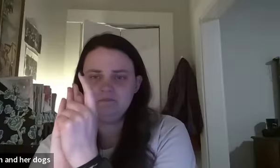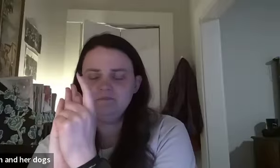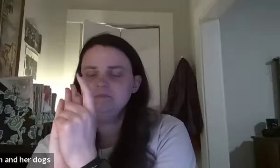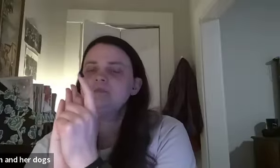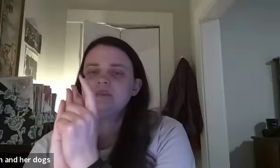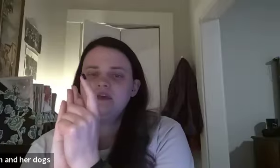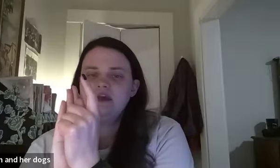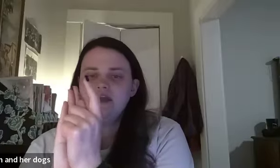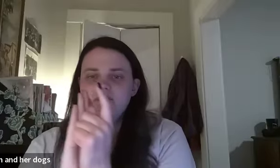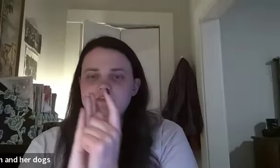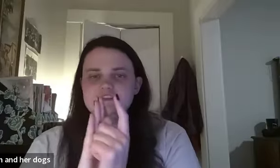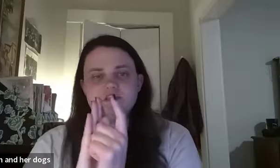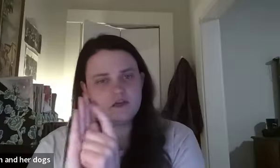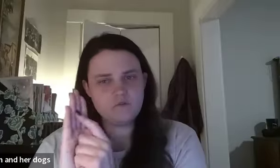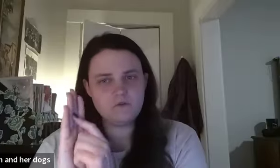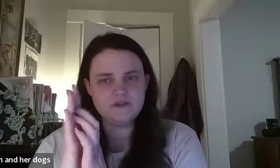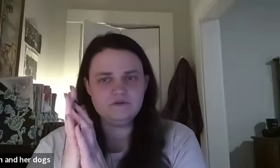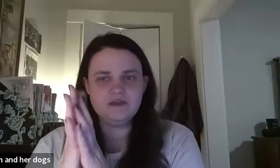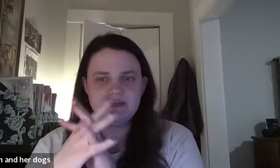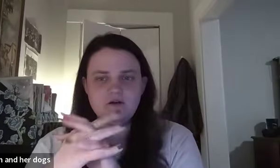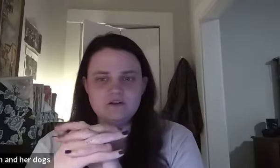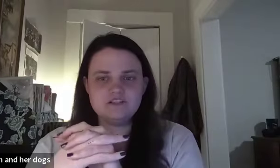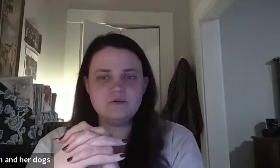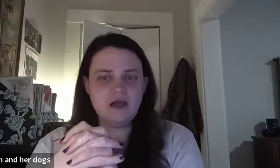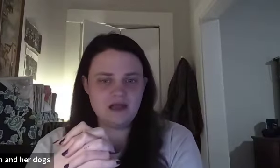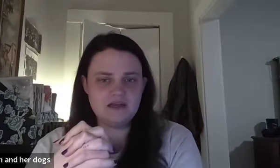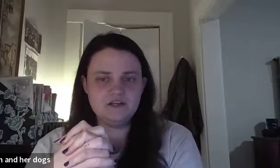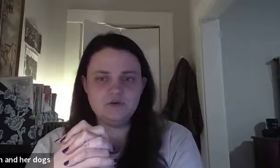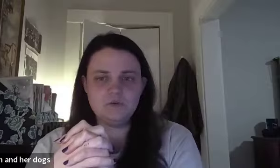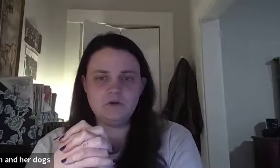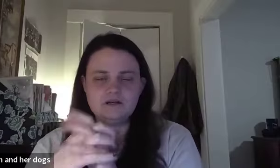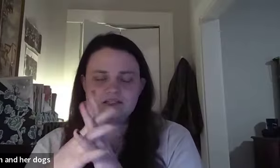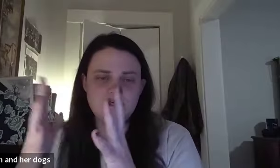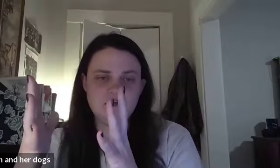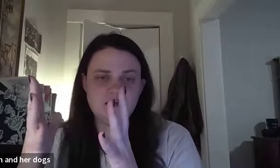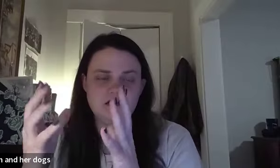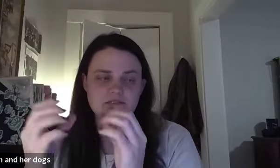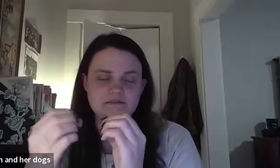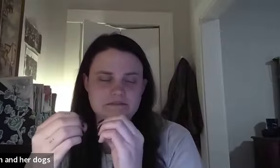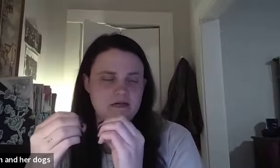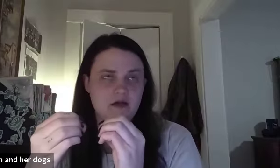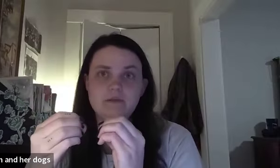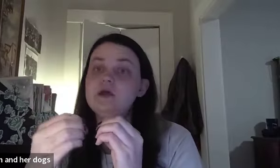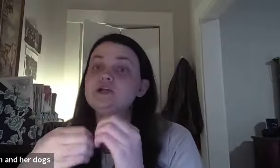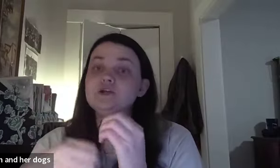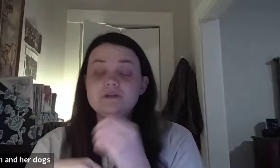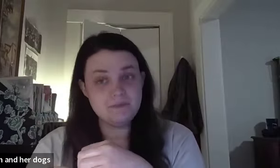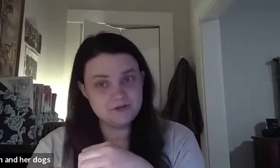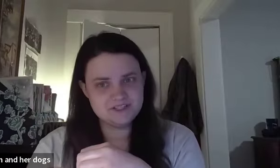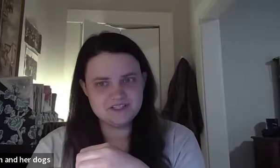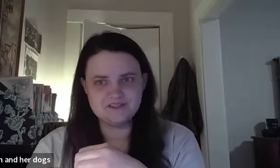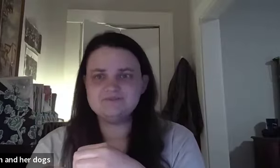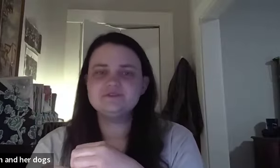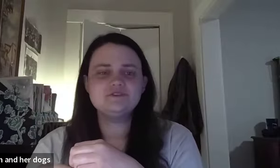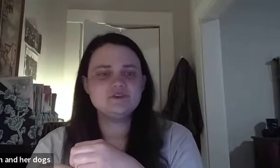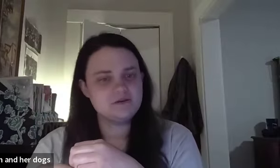Okay. And this is another one that you can also add your time, your numbers to. So if you're talking